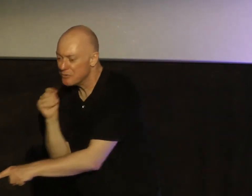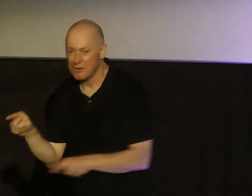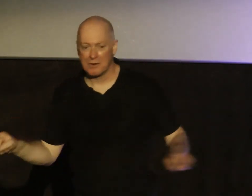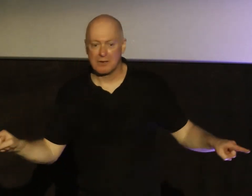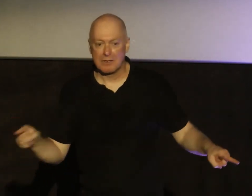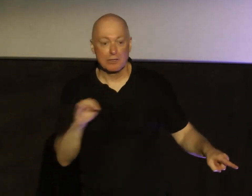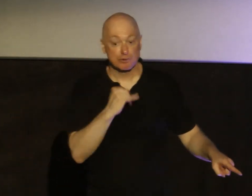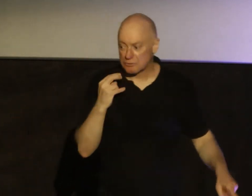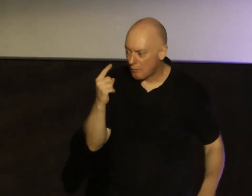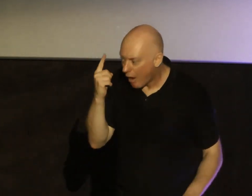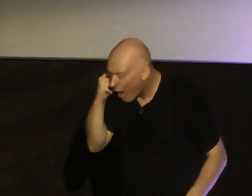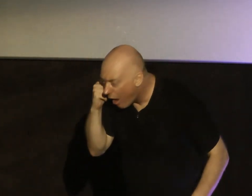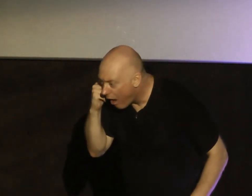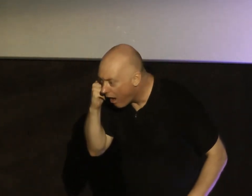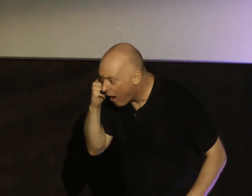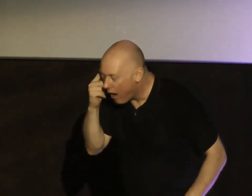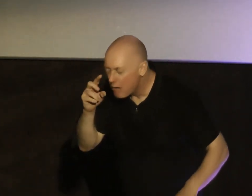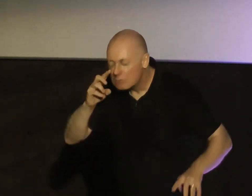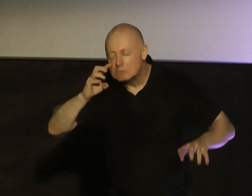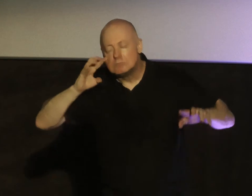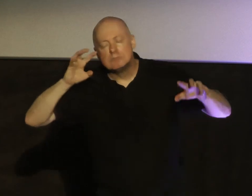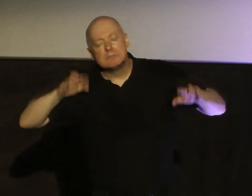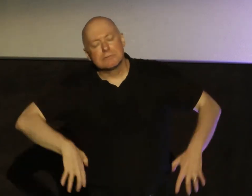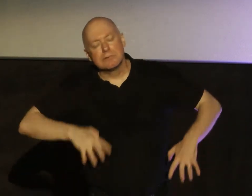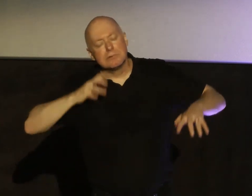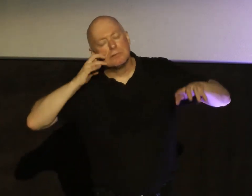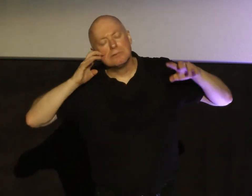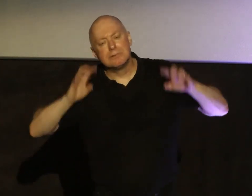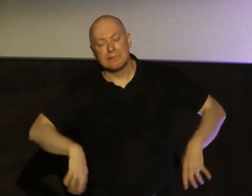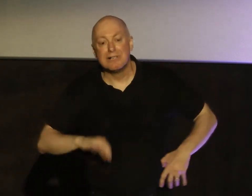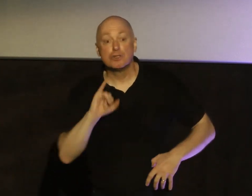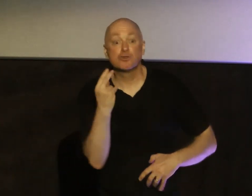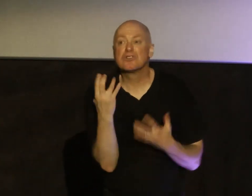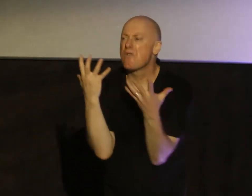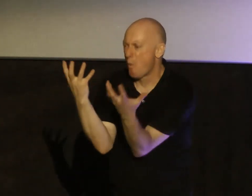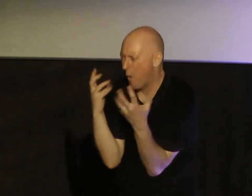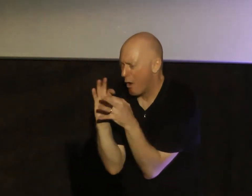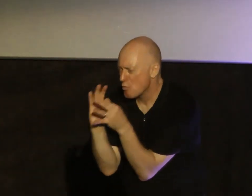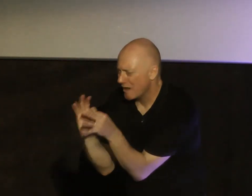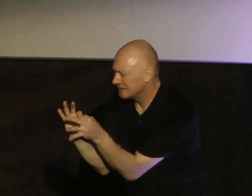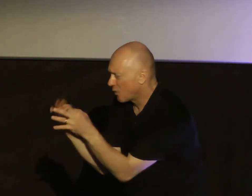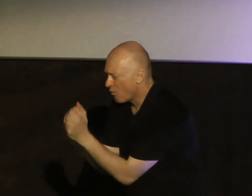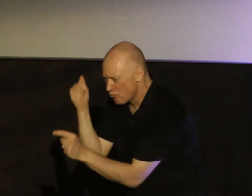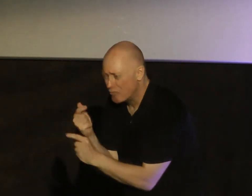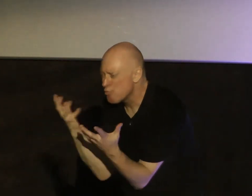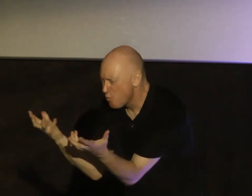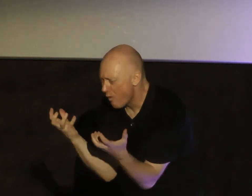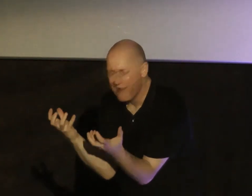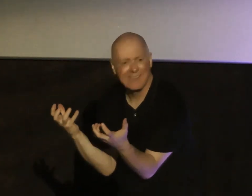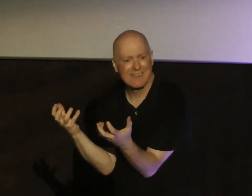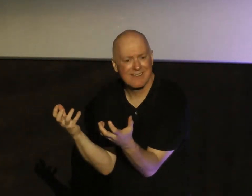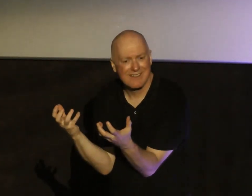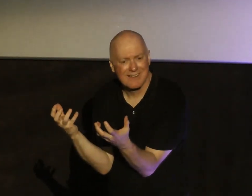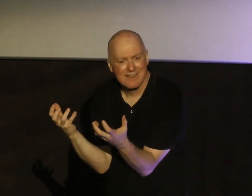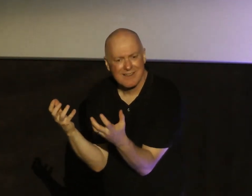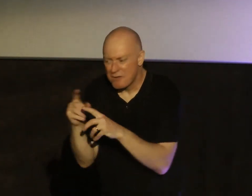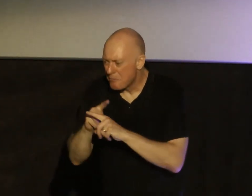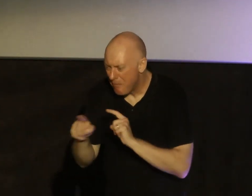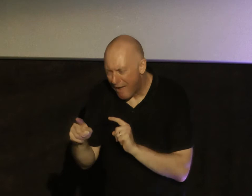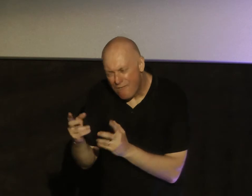wept. Well, there's Joseph. He wants to reconcile with his brothers. But he wants to know if they've